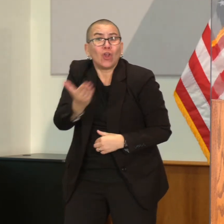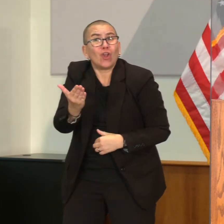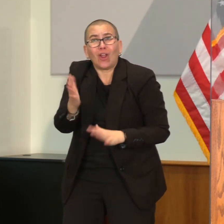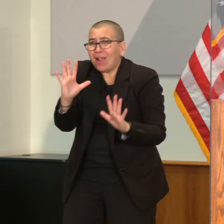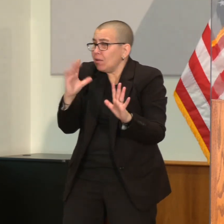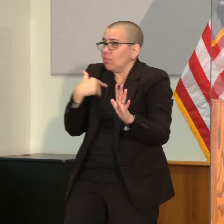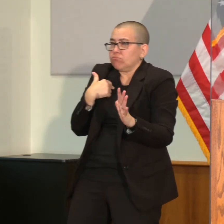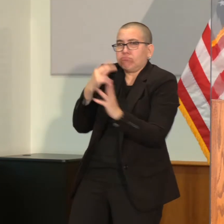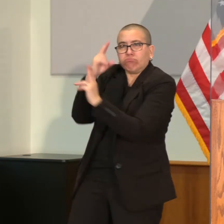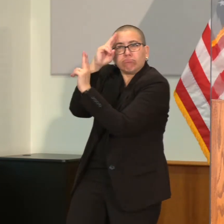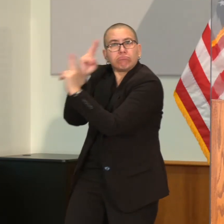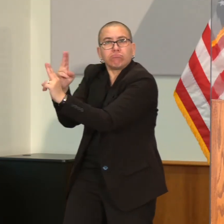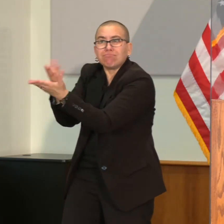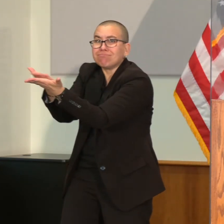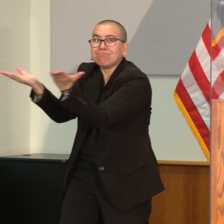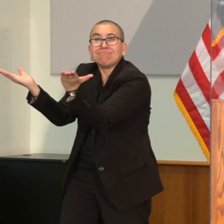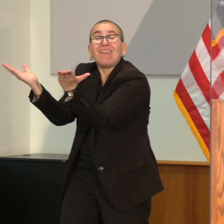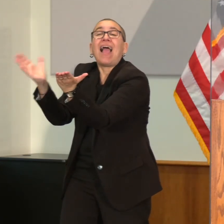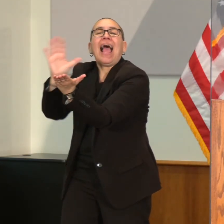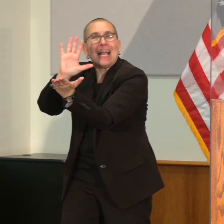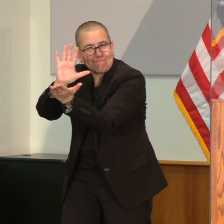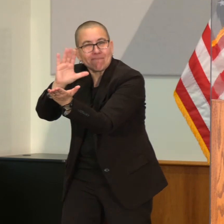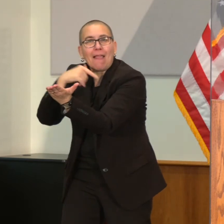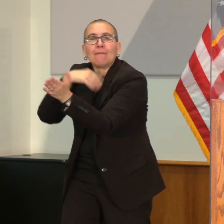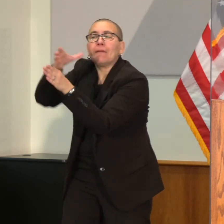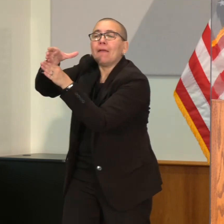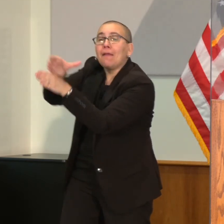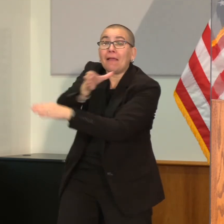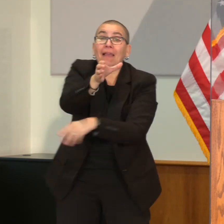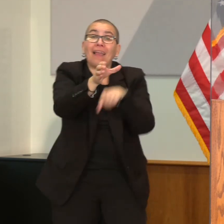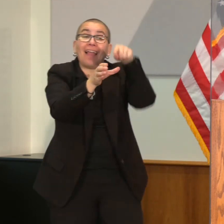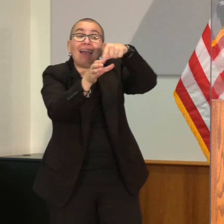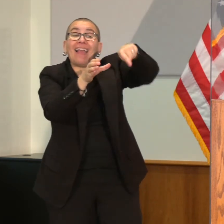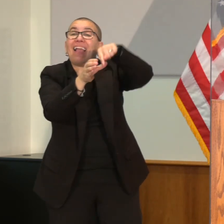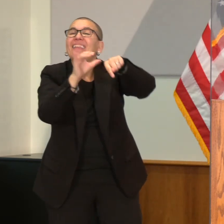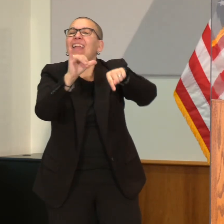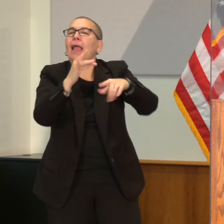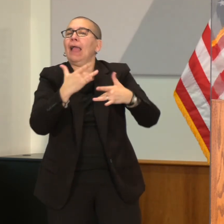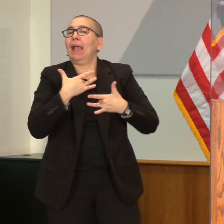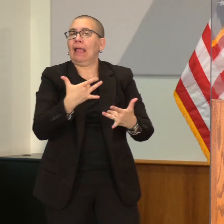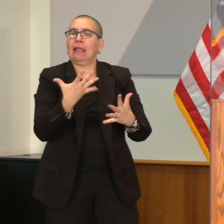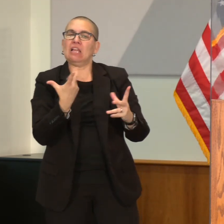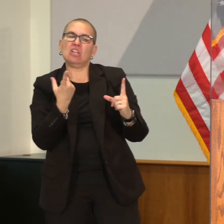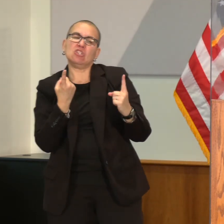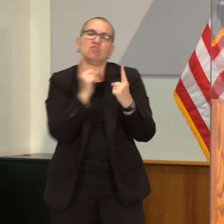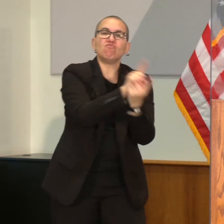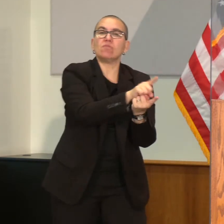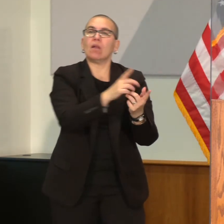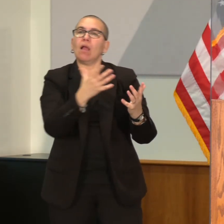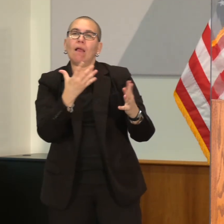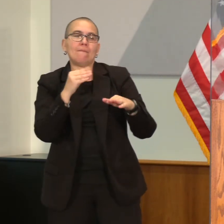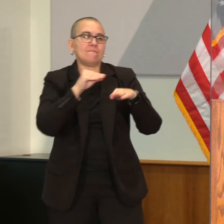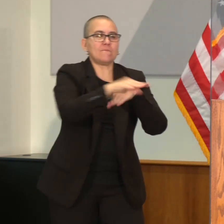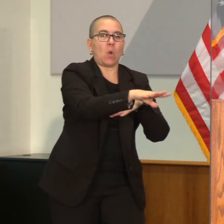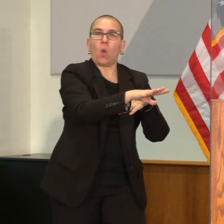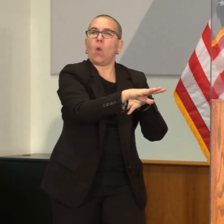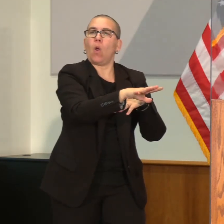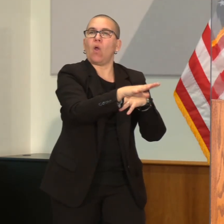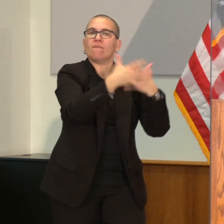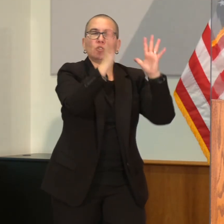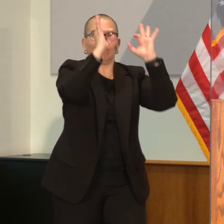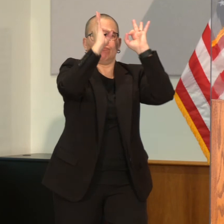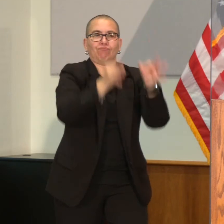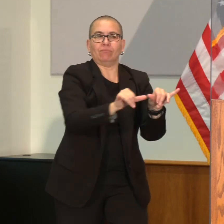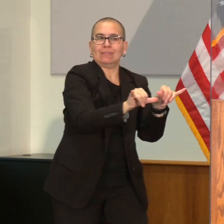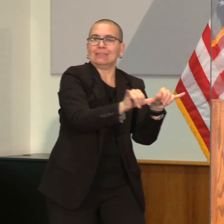overshadowed by these deadly force encounters that never should have happened. For all of our safety, we have